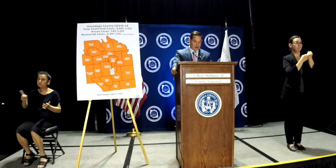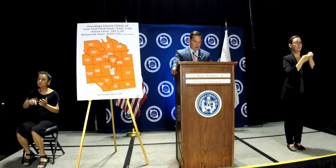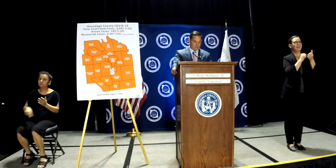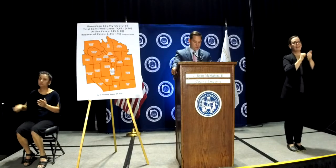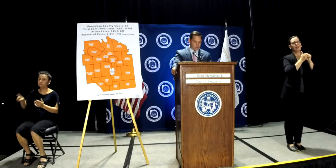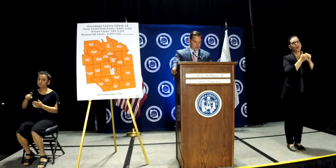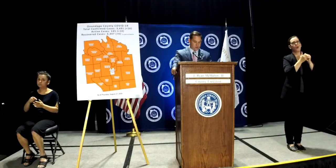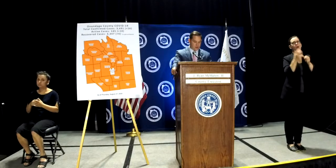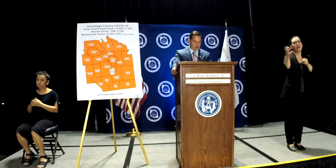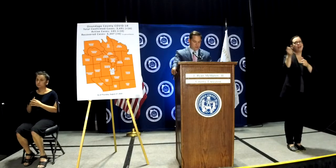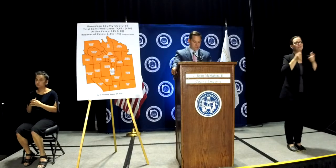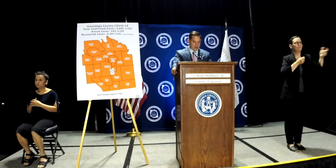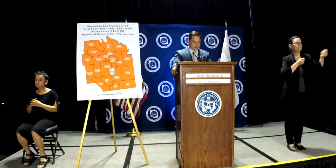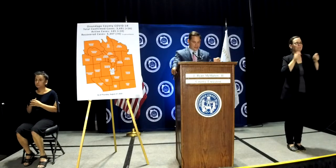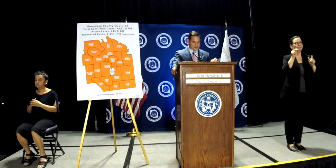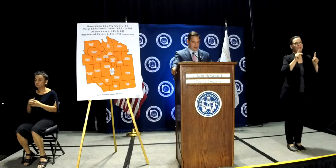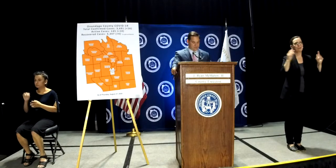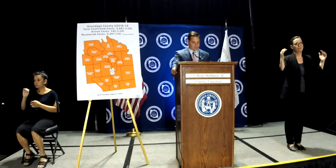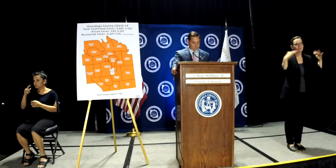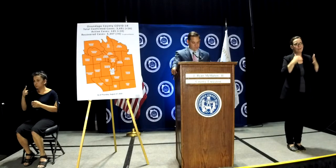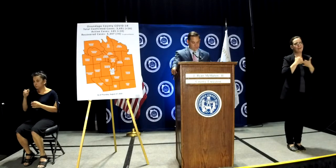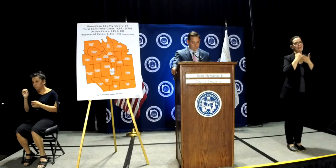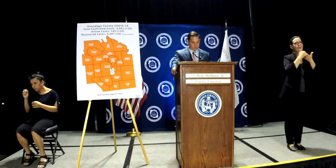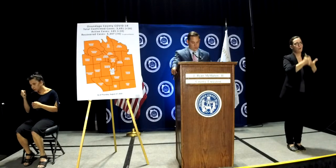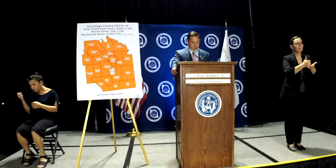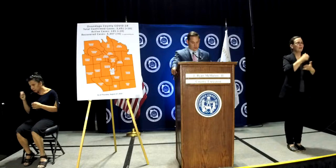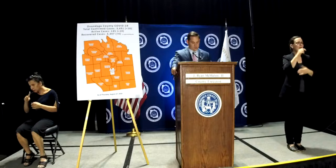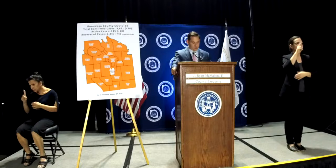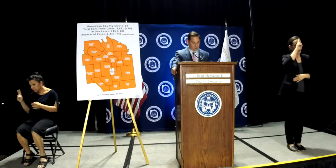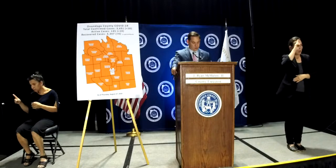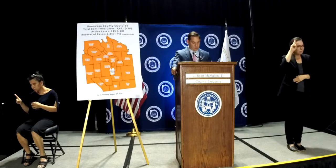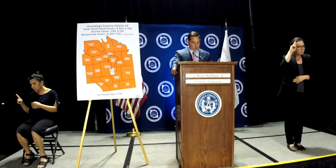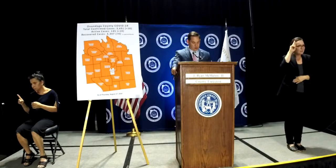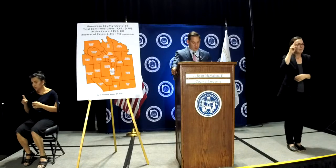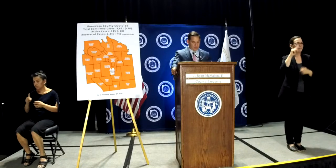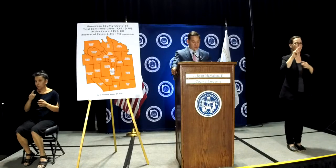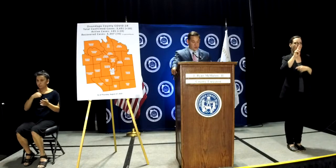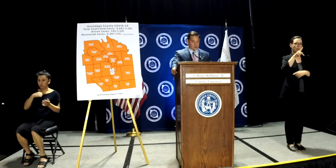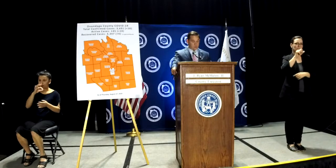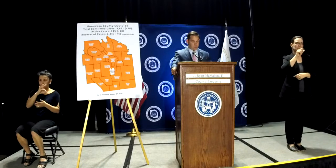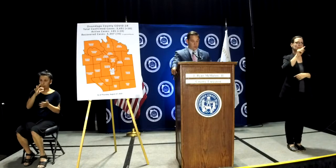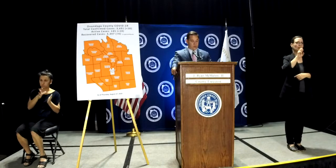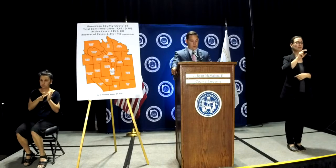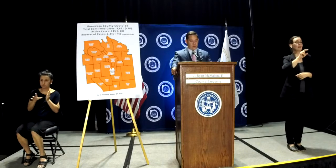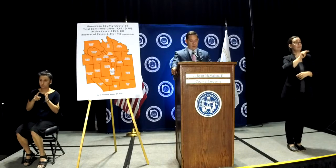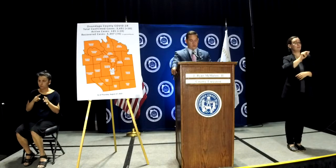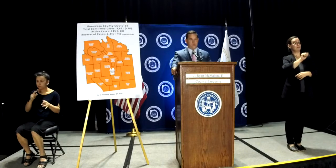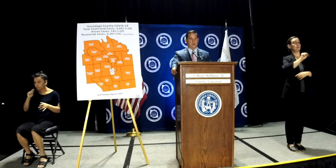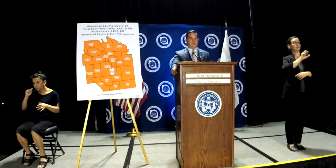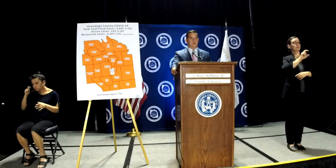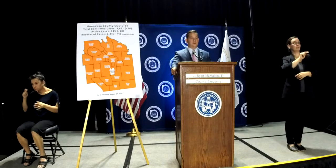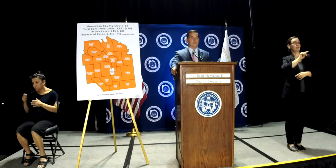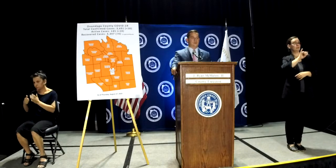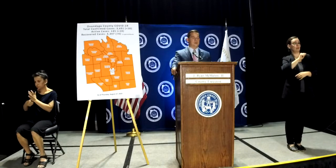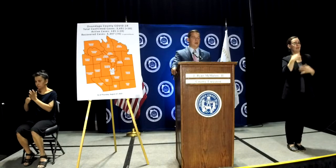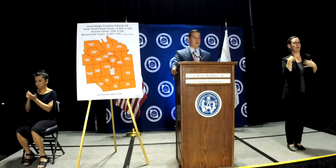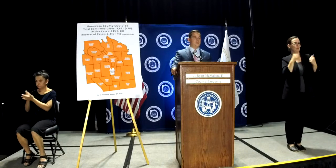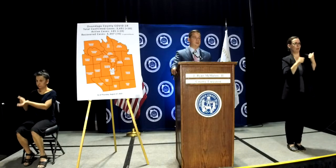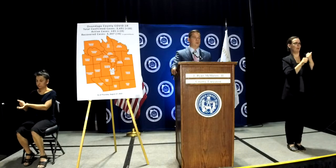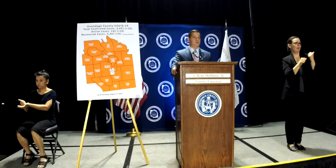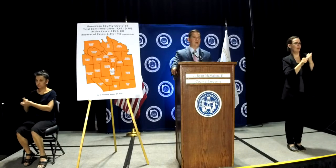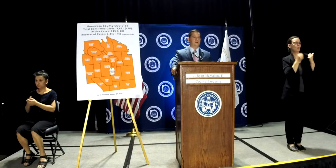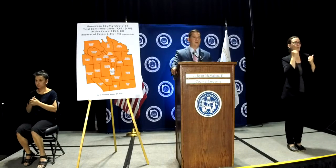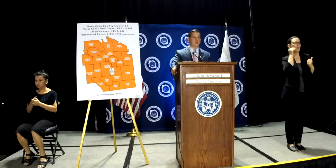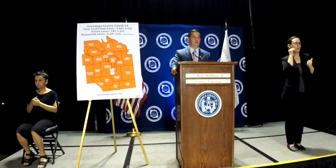believe my office will be helping man that staff. So that's good. What we're doing here is unique to the